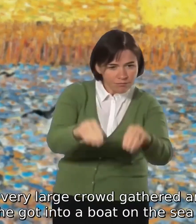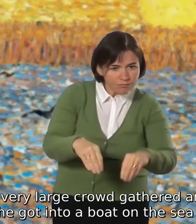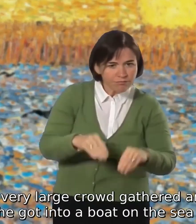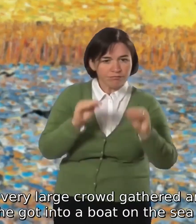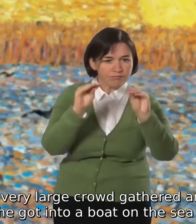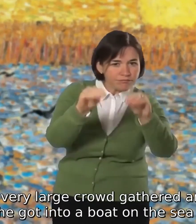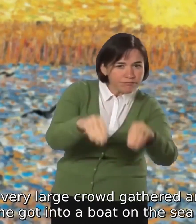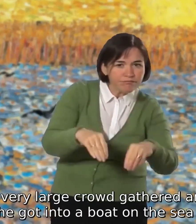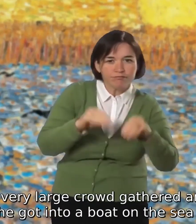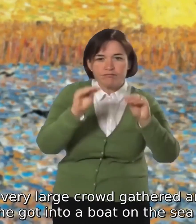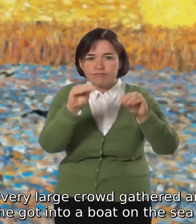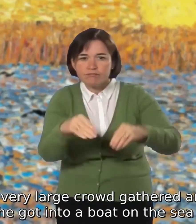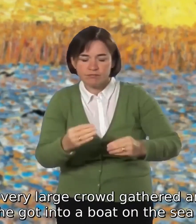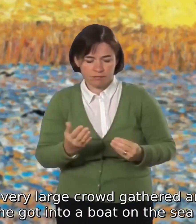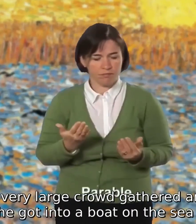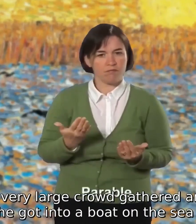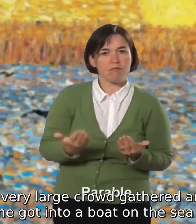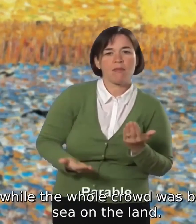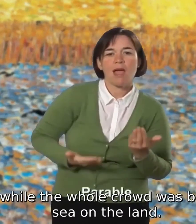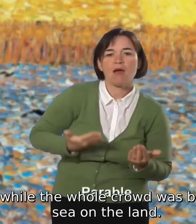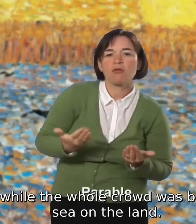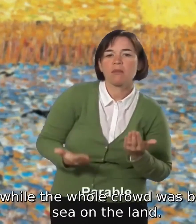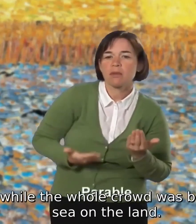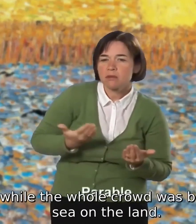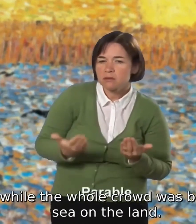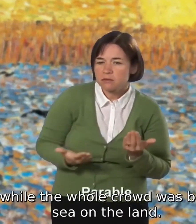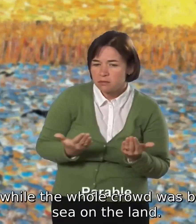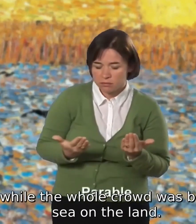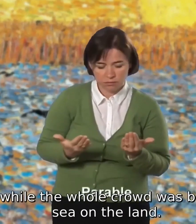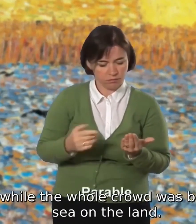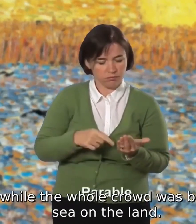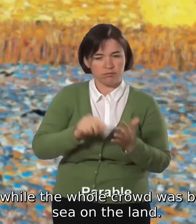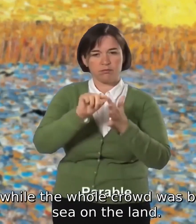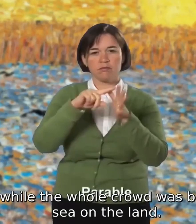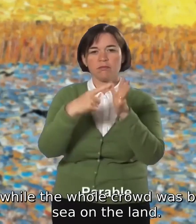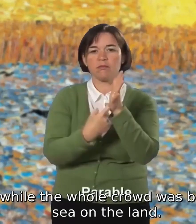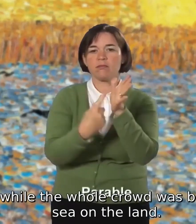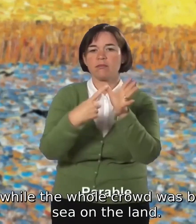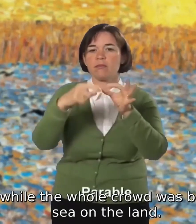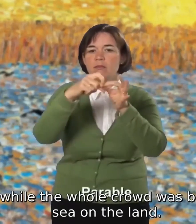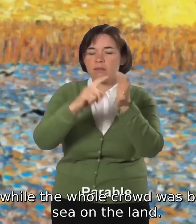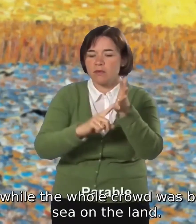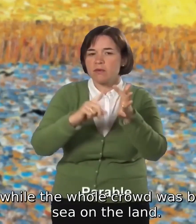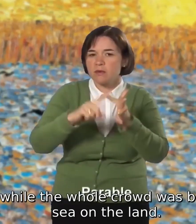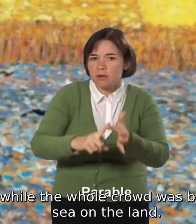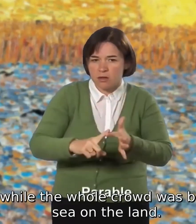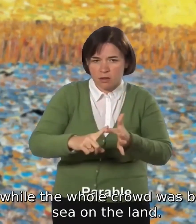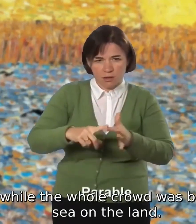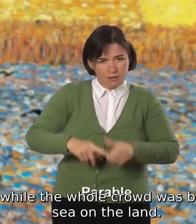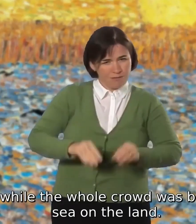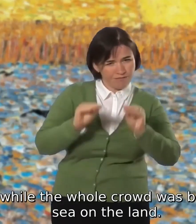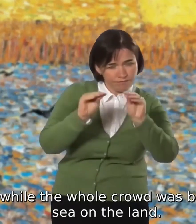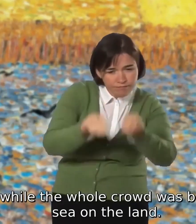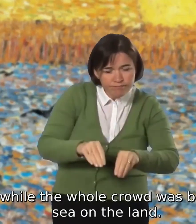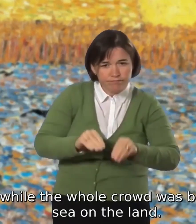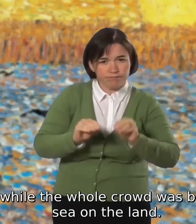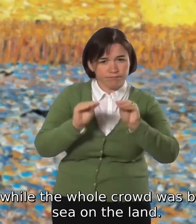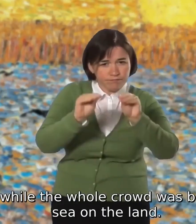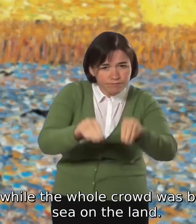into a boat on the sea and sat there while the whole crowd was beside the sea on the land. He